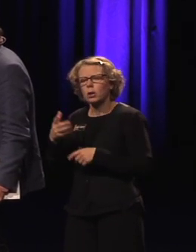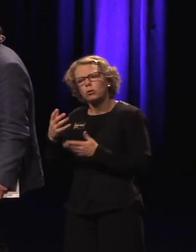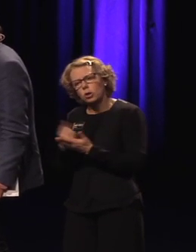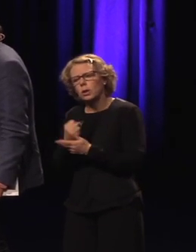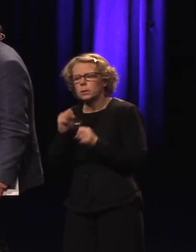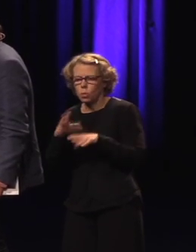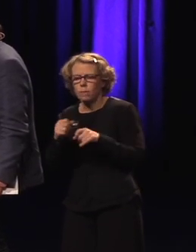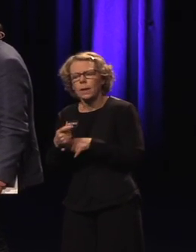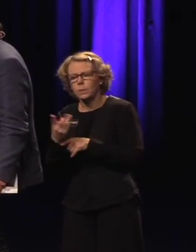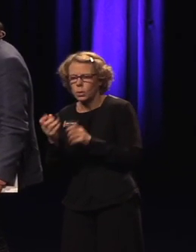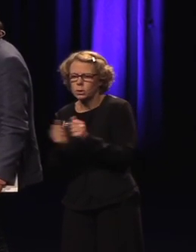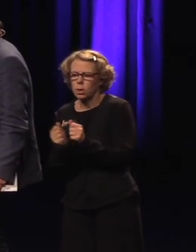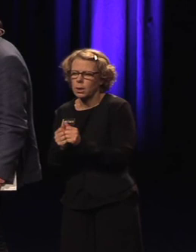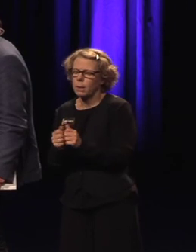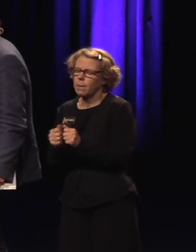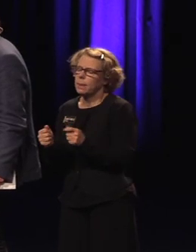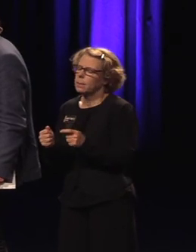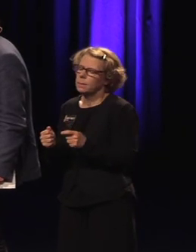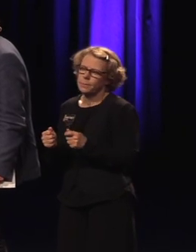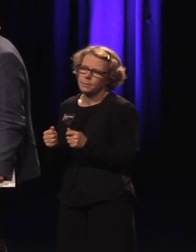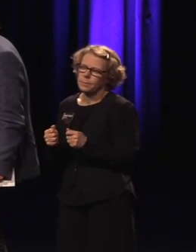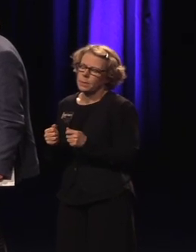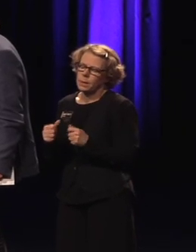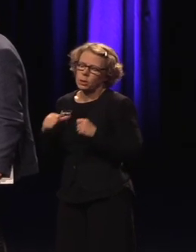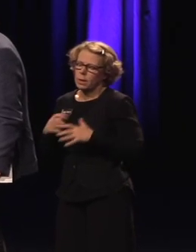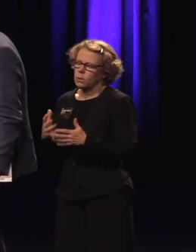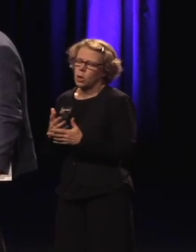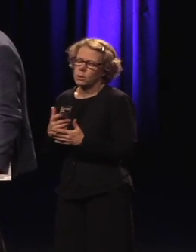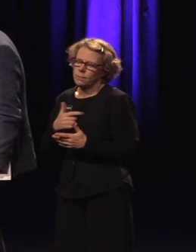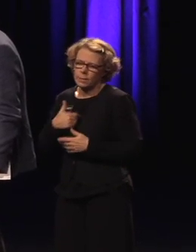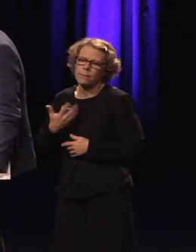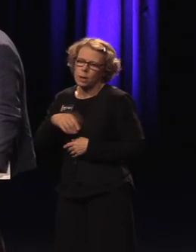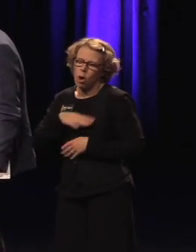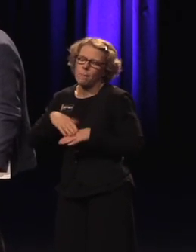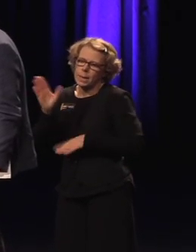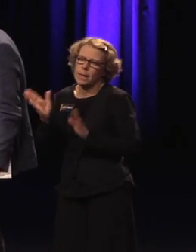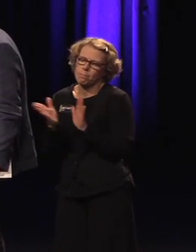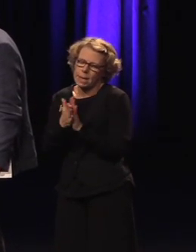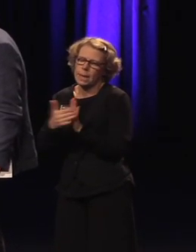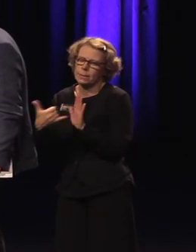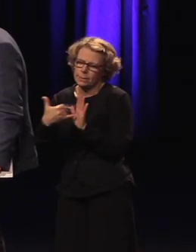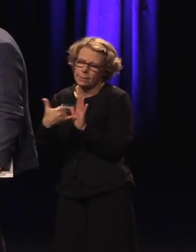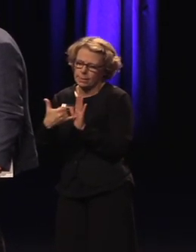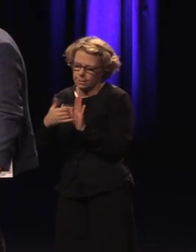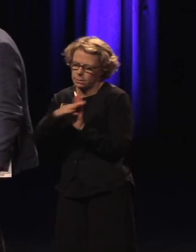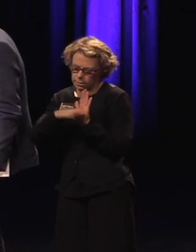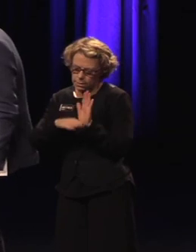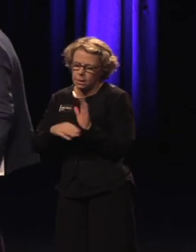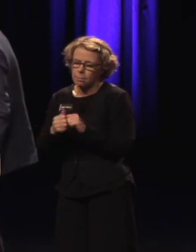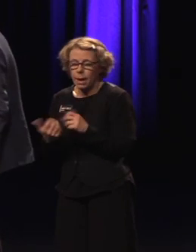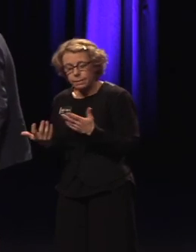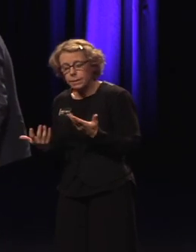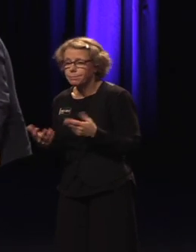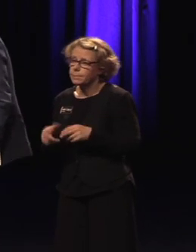but it doesn't incorporate everything that we felt should be in this document. But nevertheless,